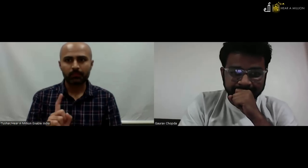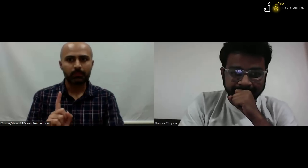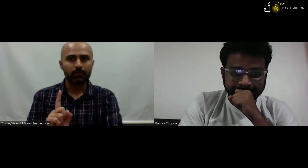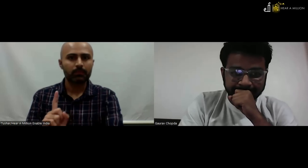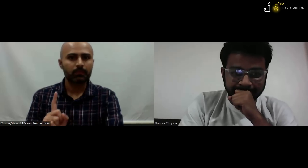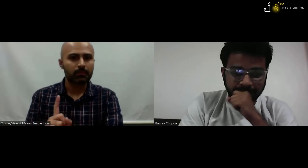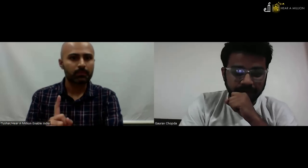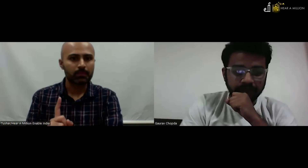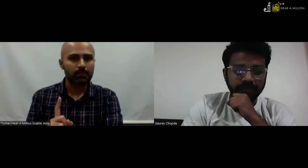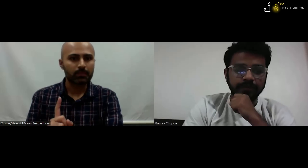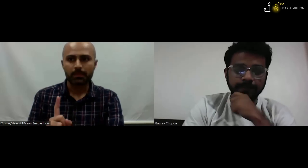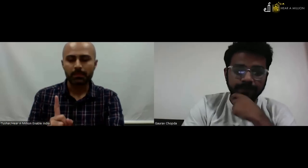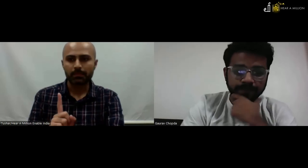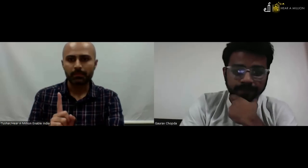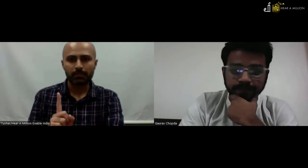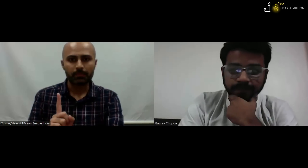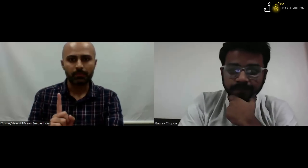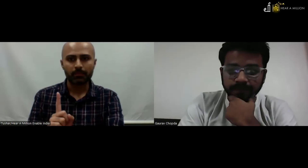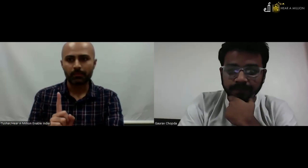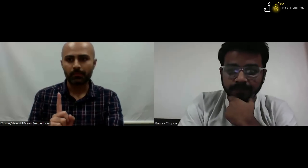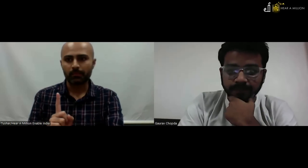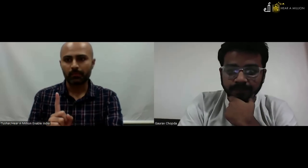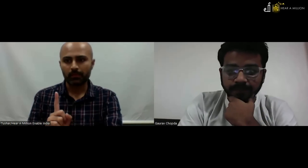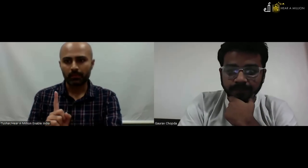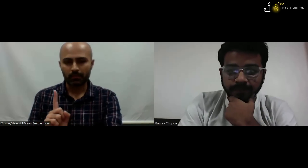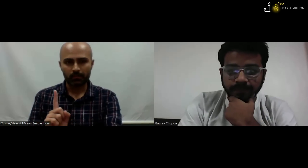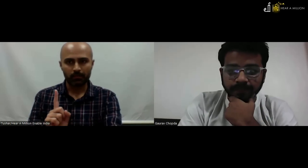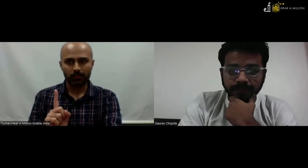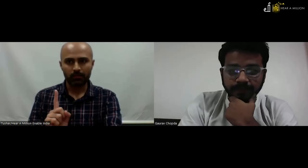Can we have Sagar, please?